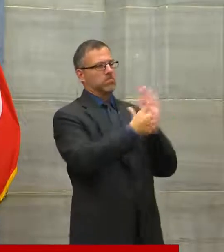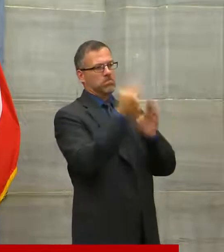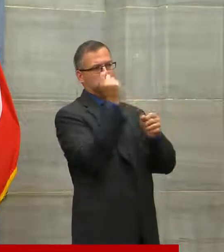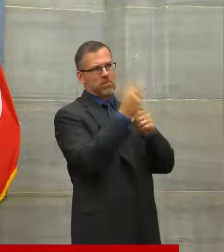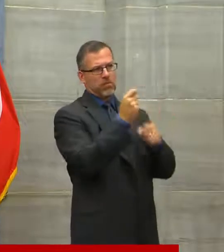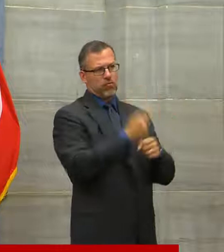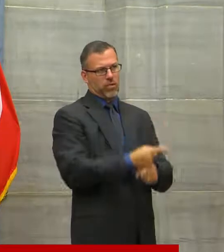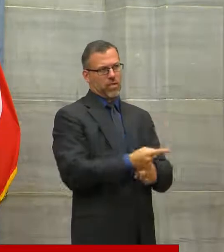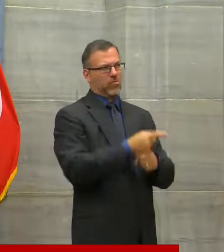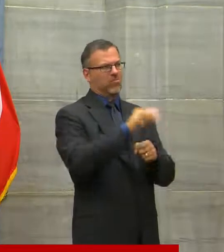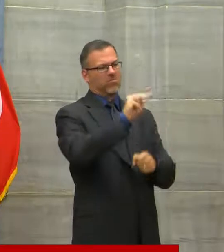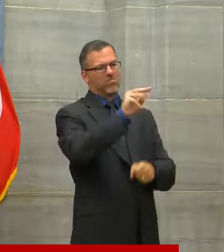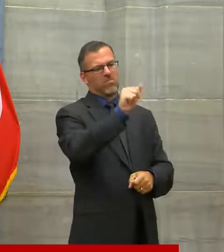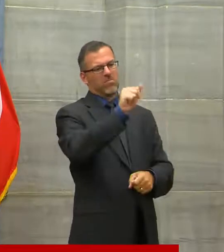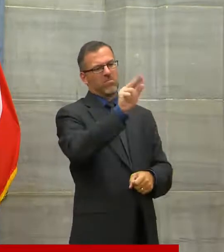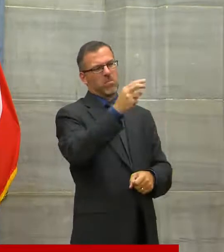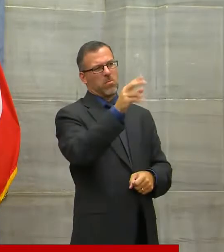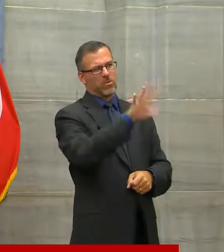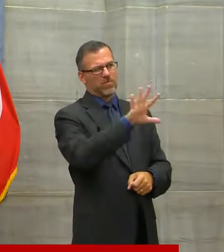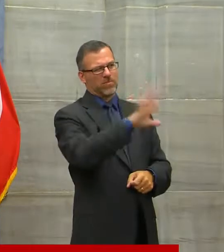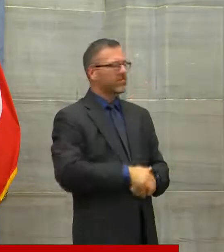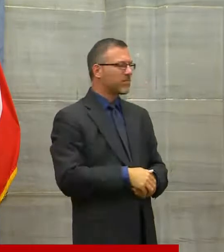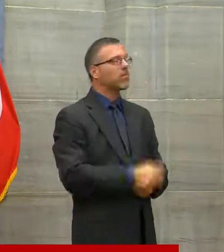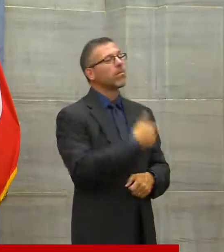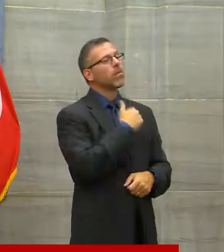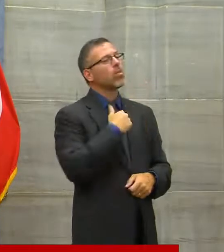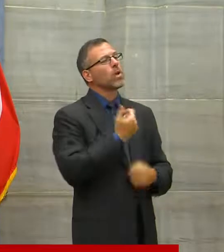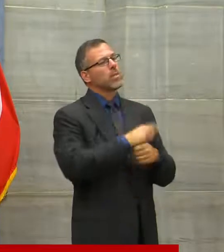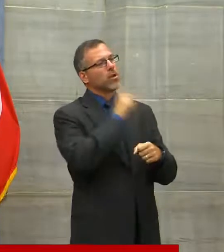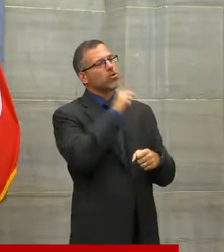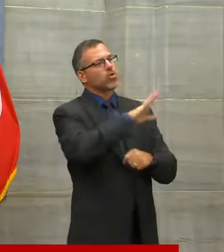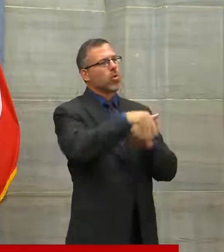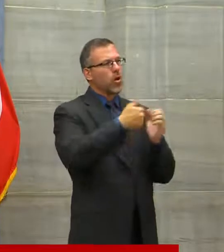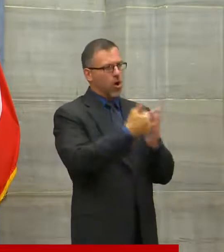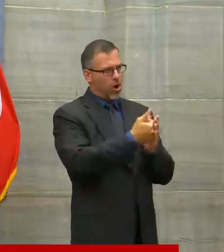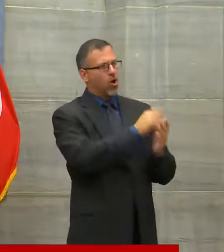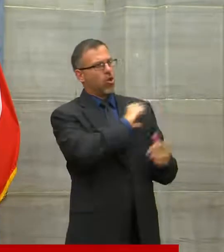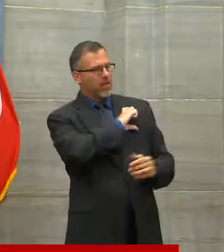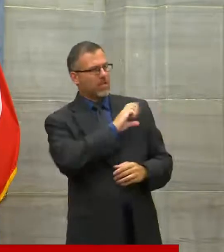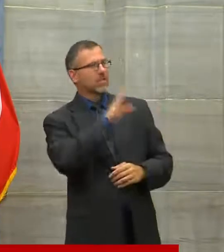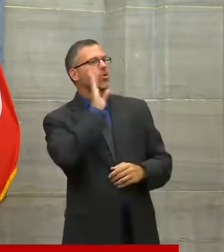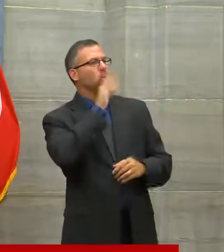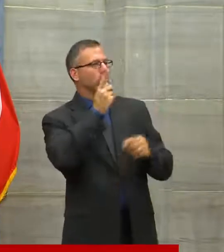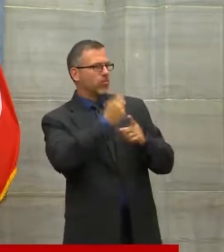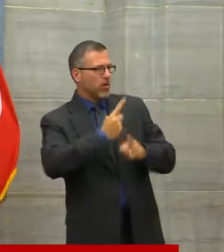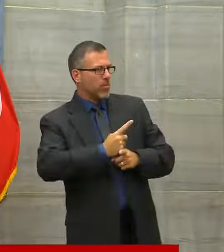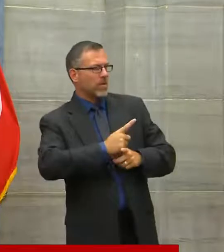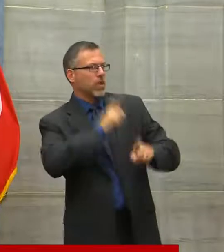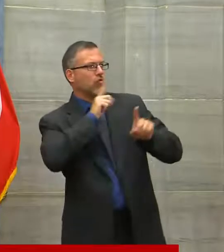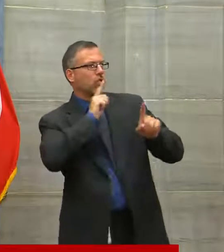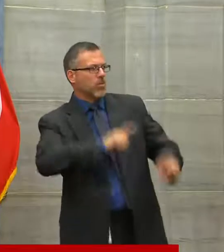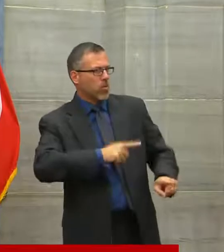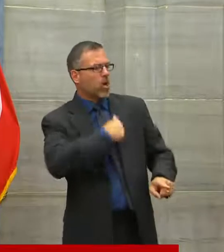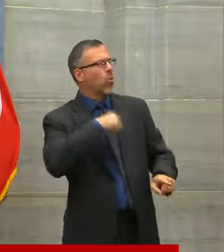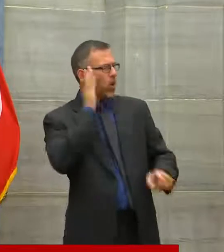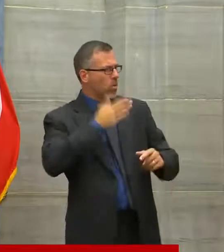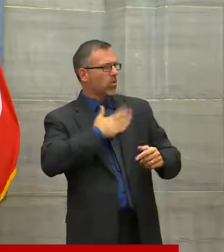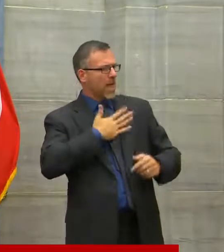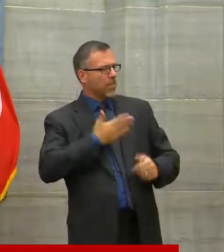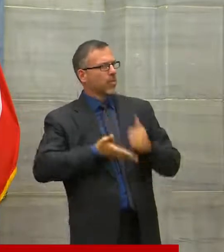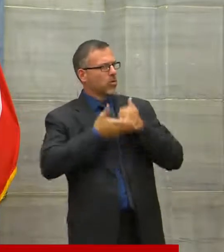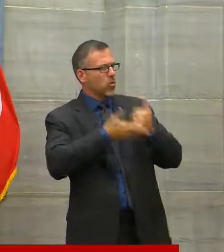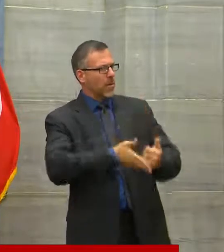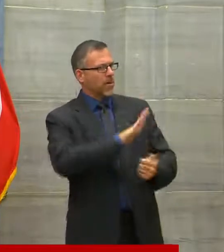the effort to assure that all agencies are properly reporting and will assist any agency in this state with this as